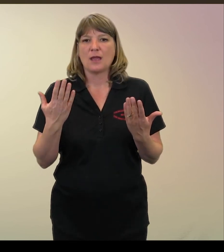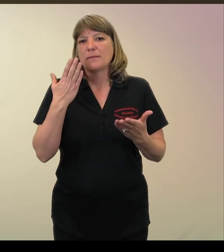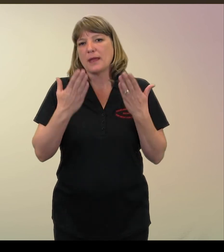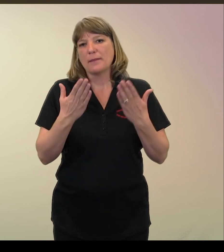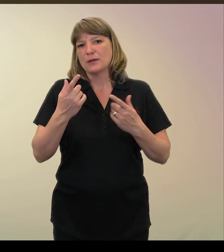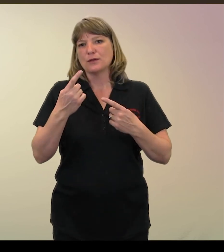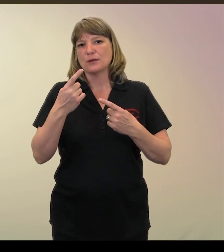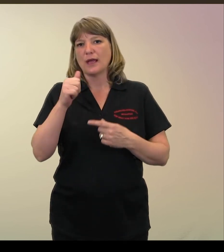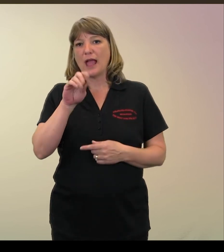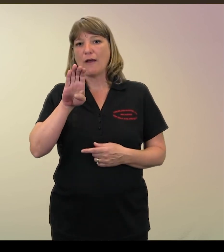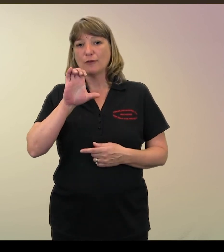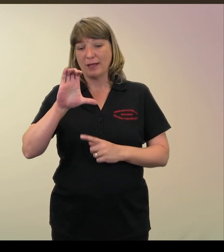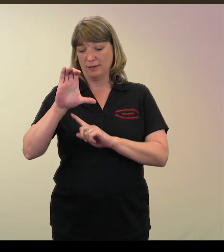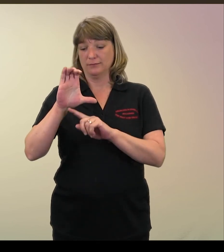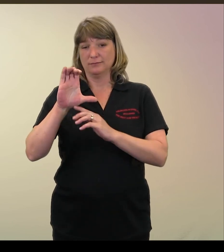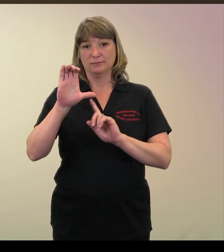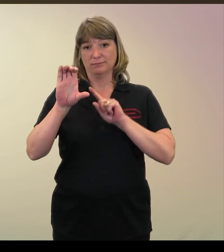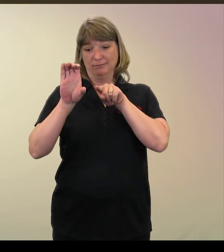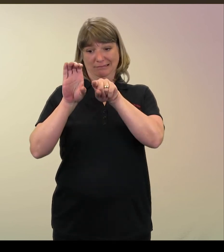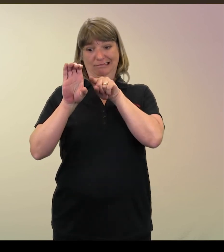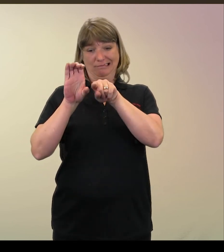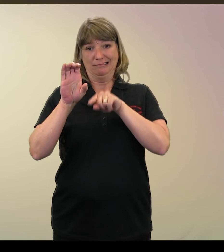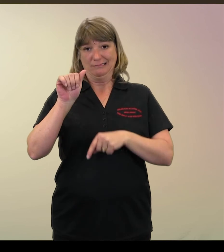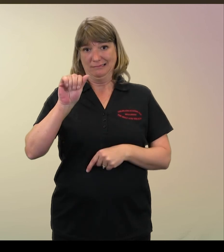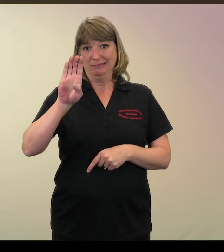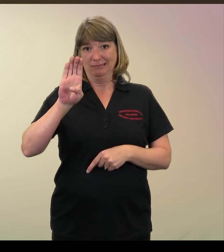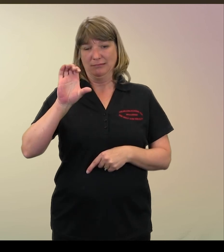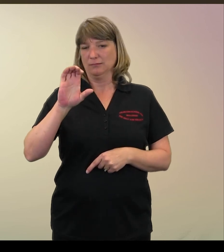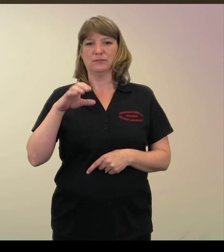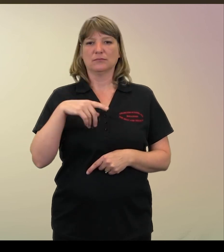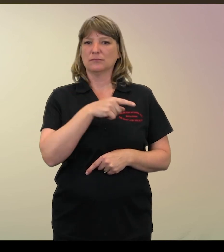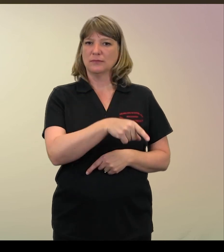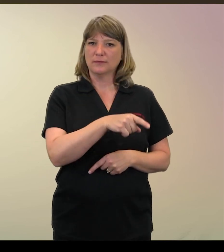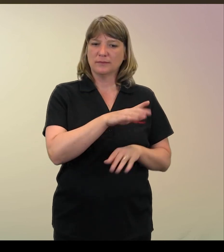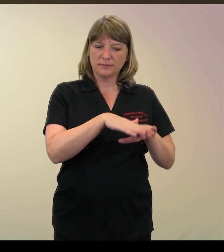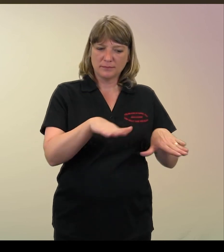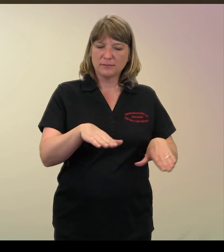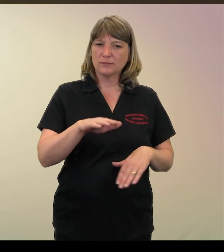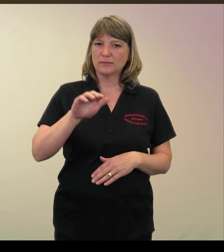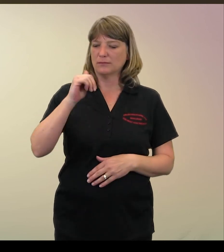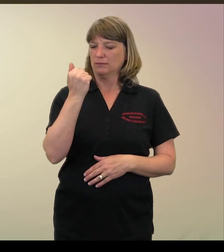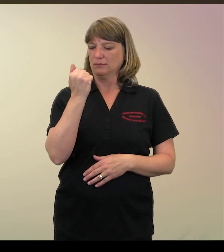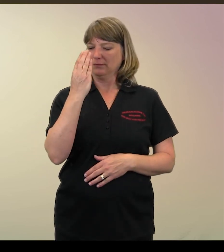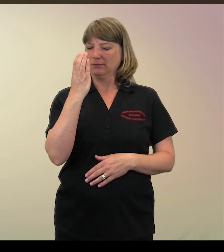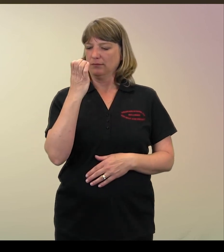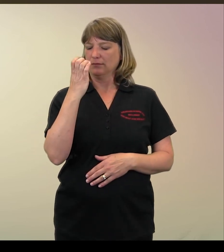Where you might sign the alphabet outward, the children were reversing their